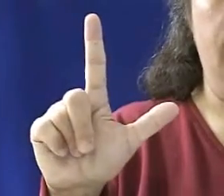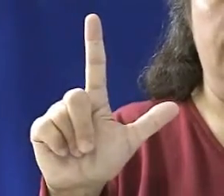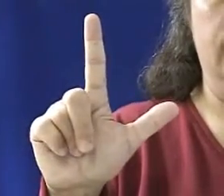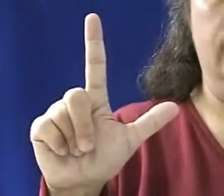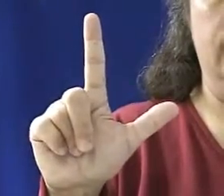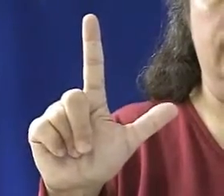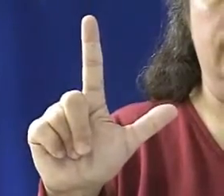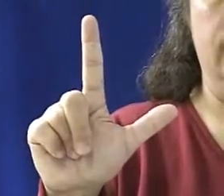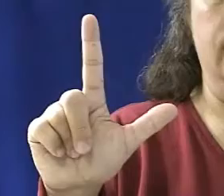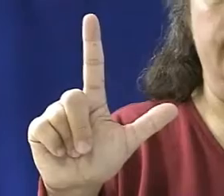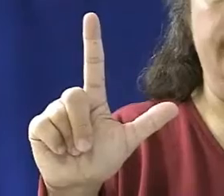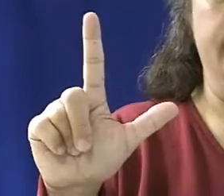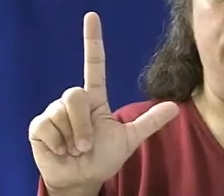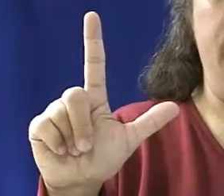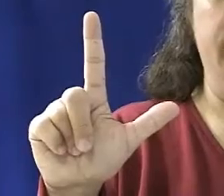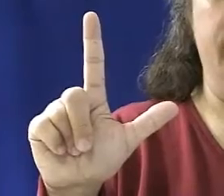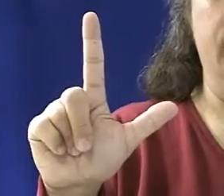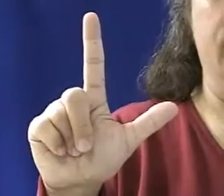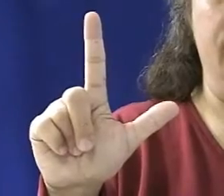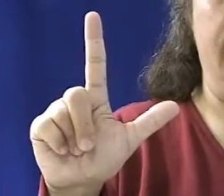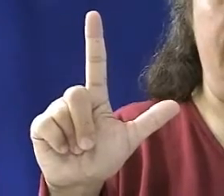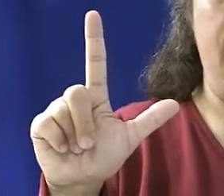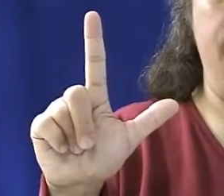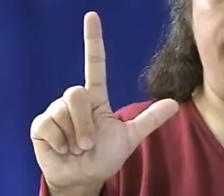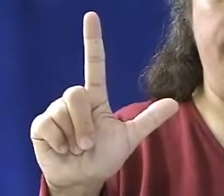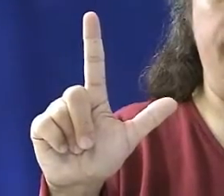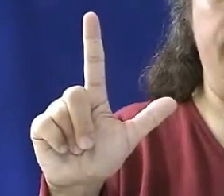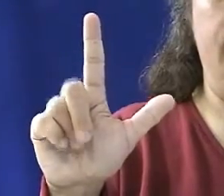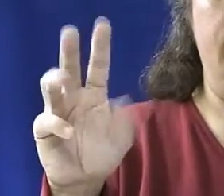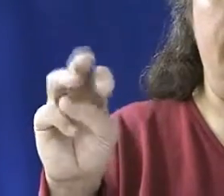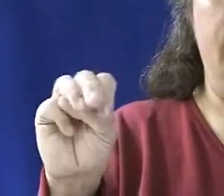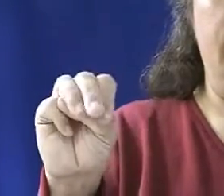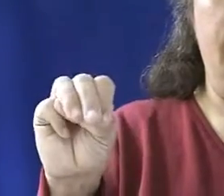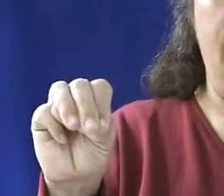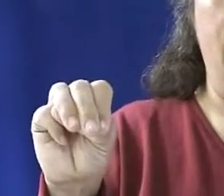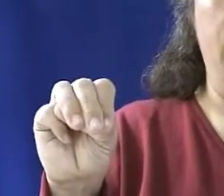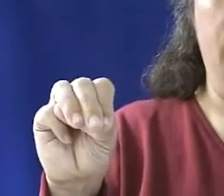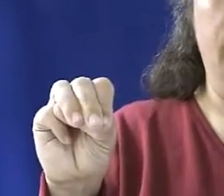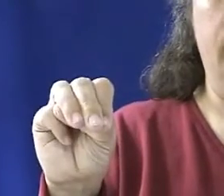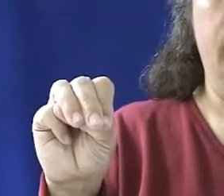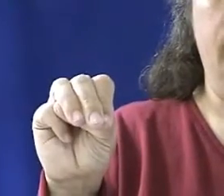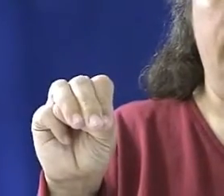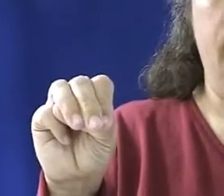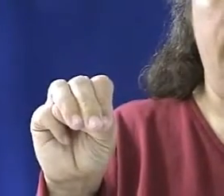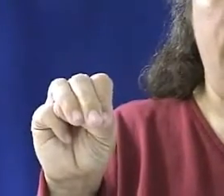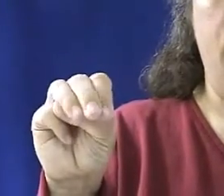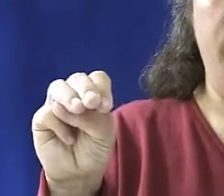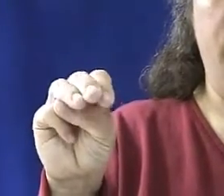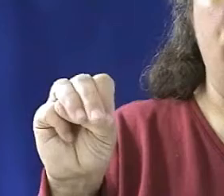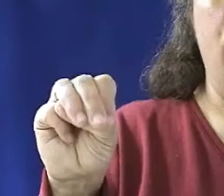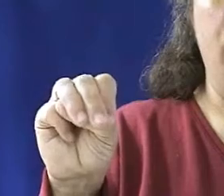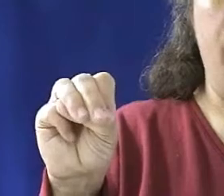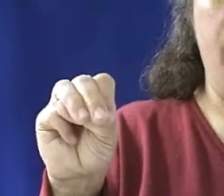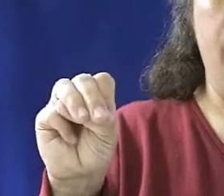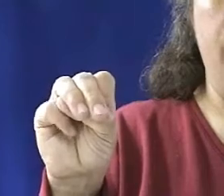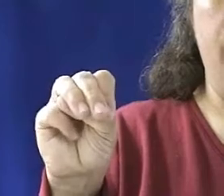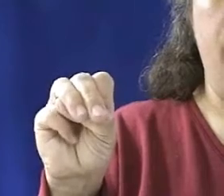L. Pretty easy. Looks like an L. M. 3 fingers over the thumb,